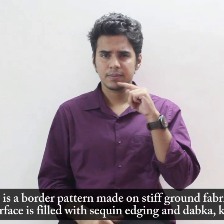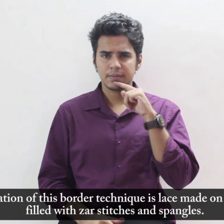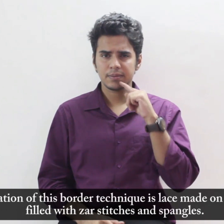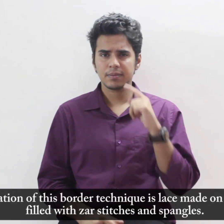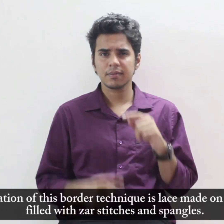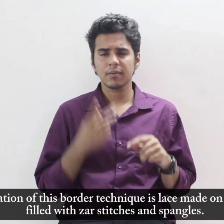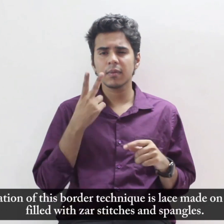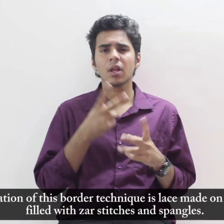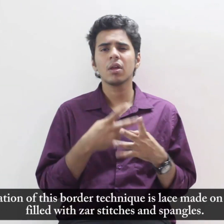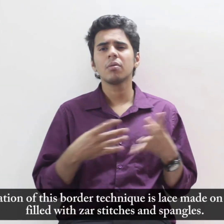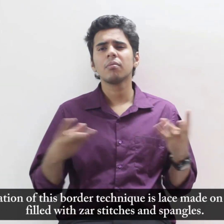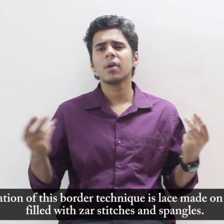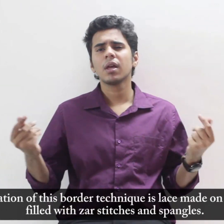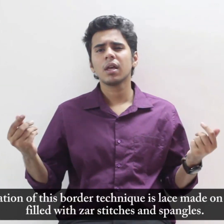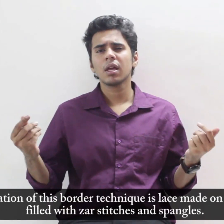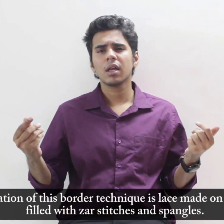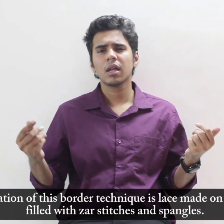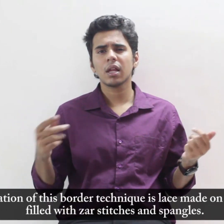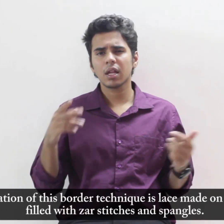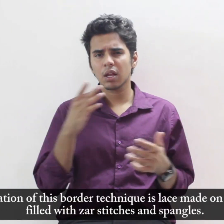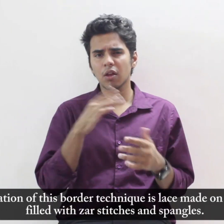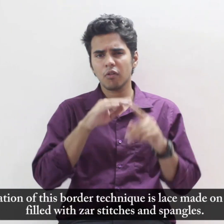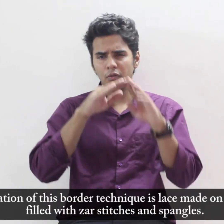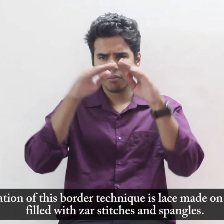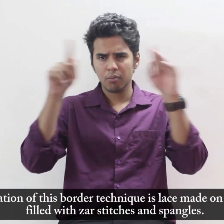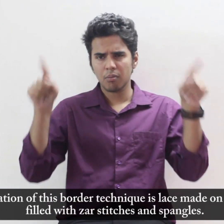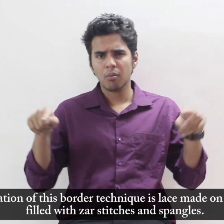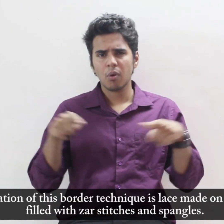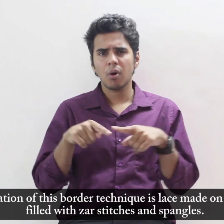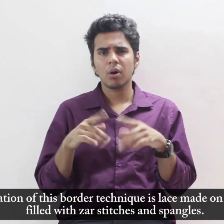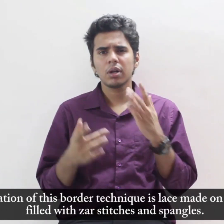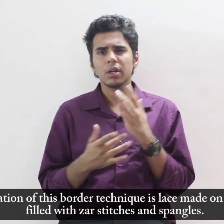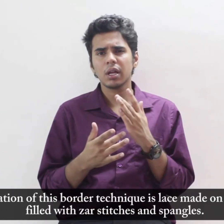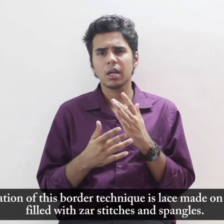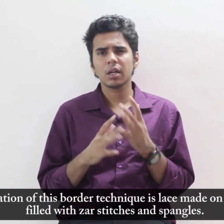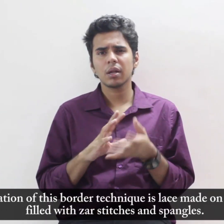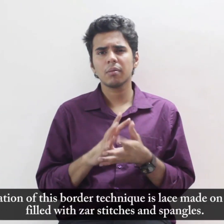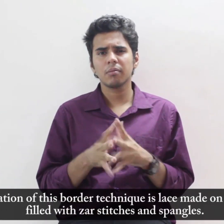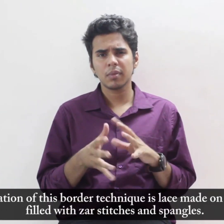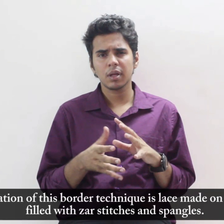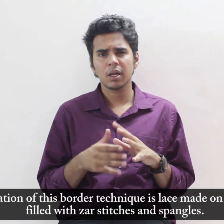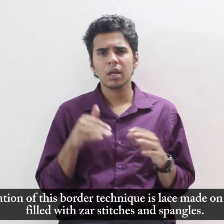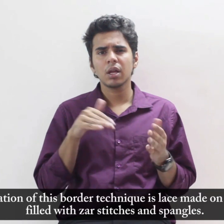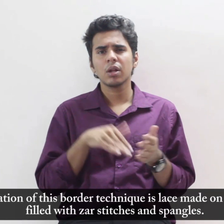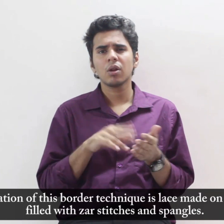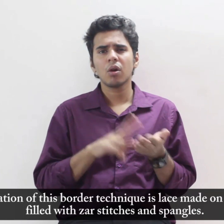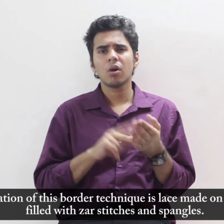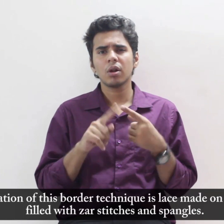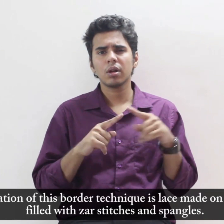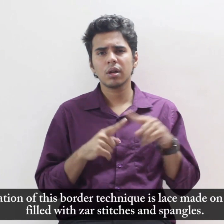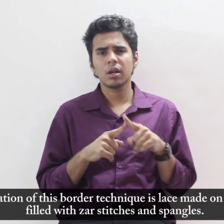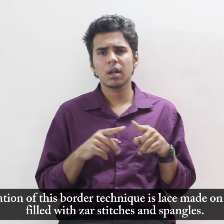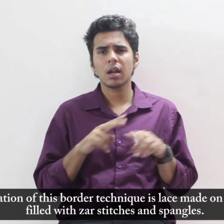A variation of this border technique is lace made on net and filled with zar stitches and spangles.